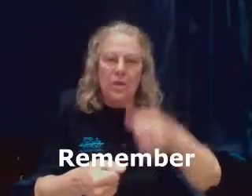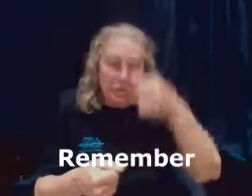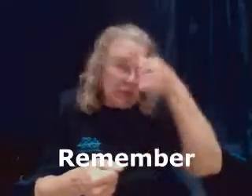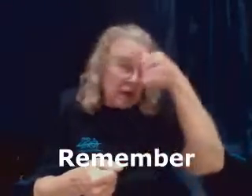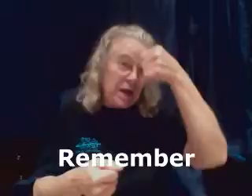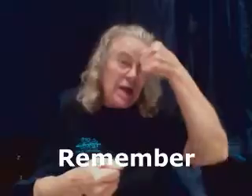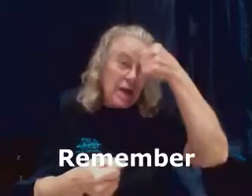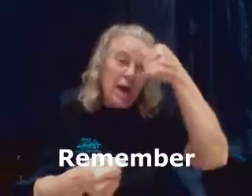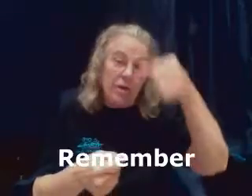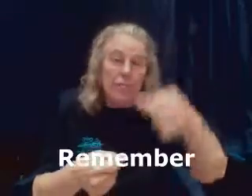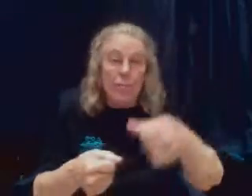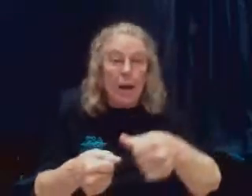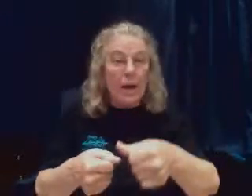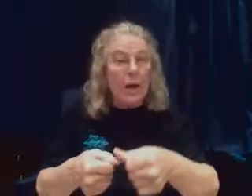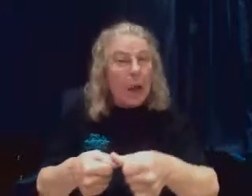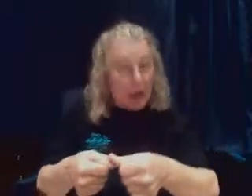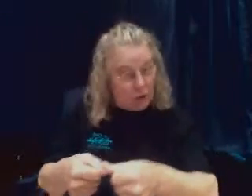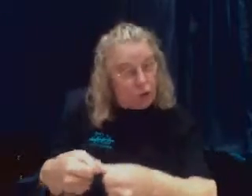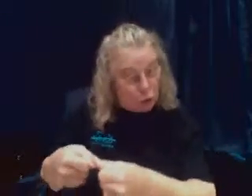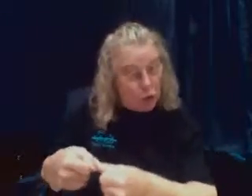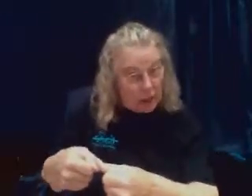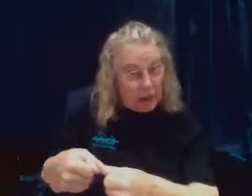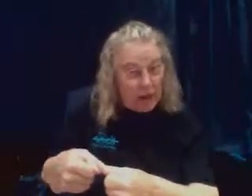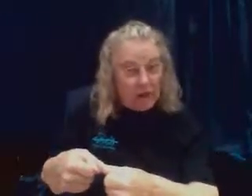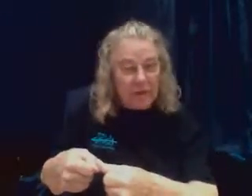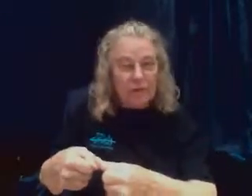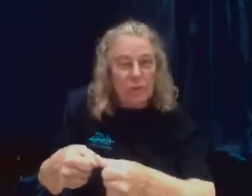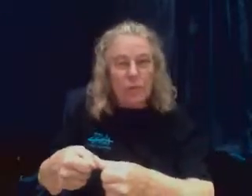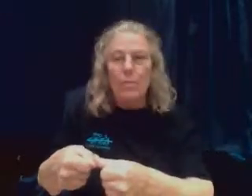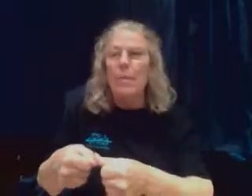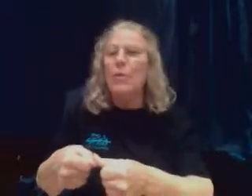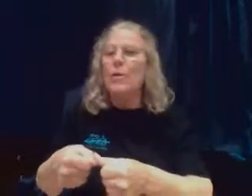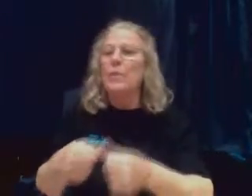you're taking it out of your mind, and you're looking at it to remember it.